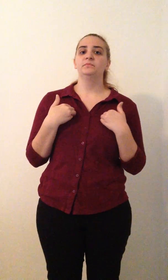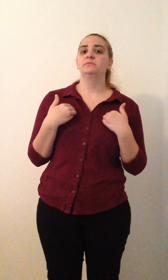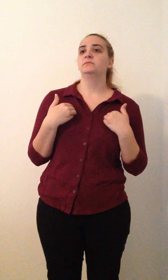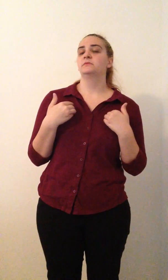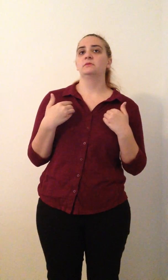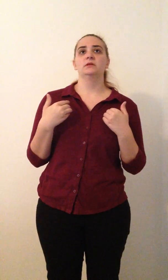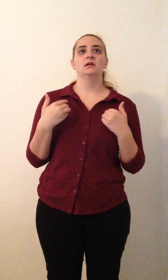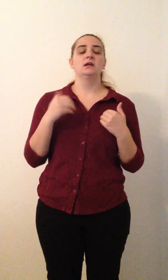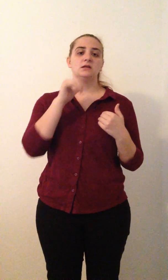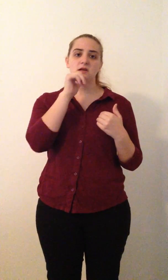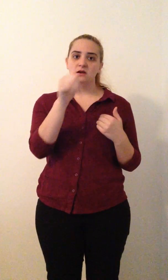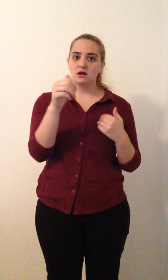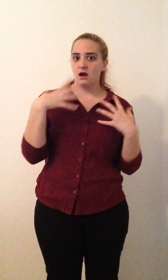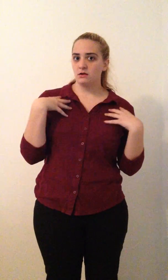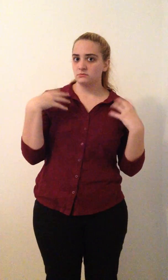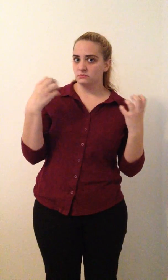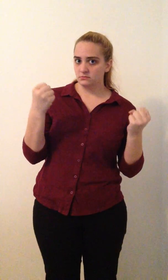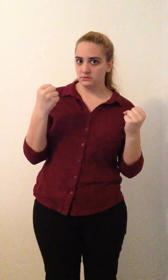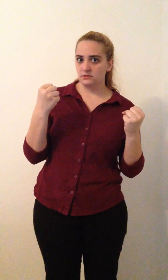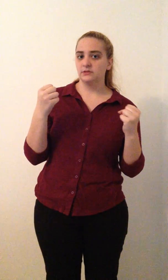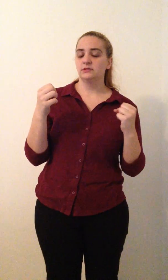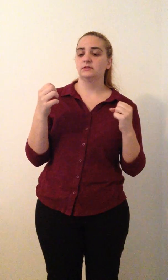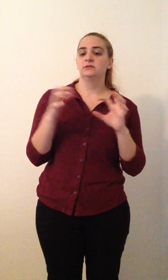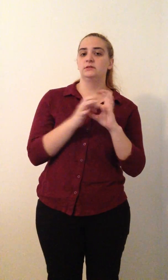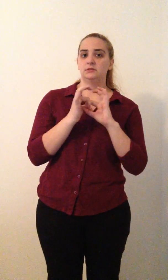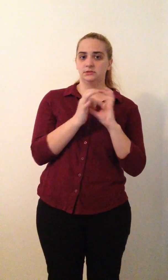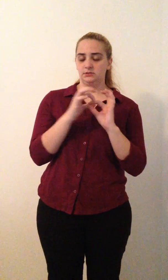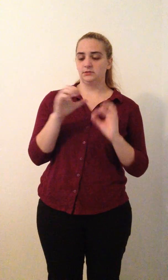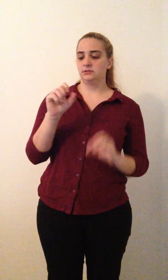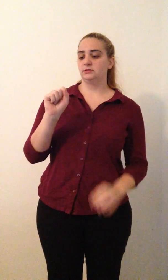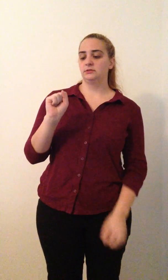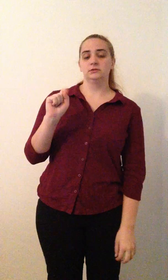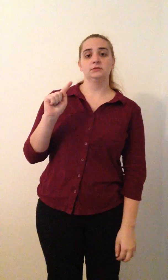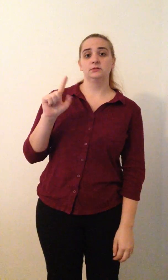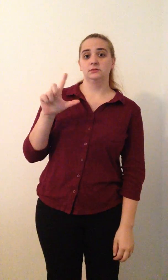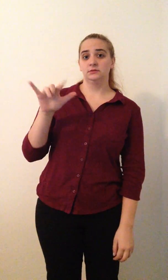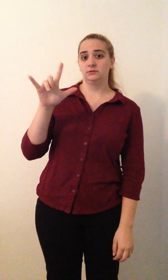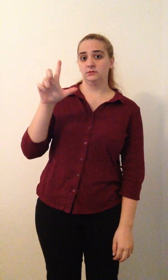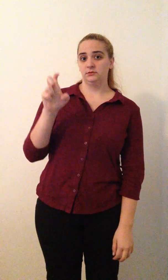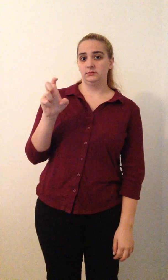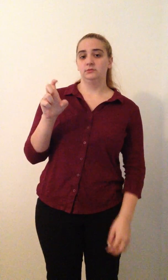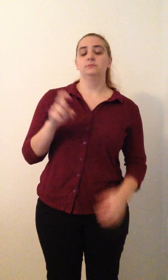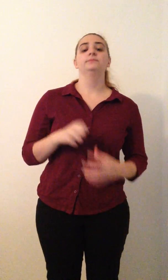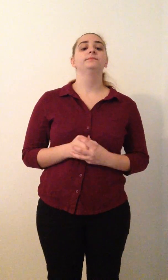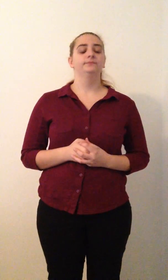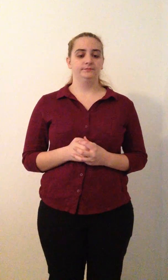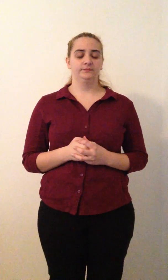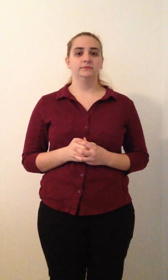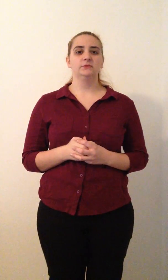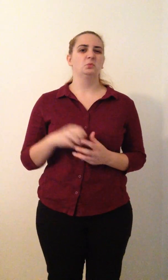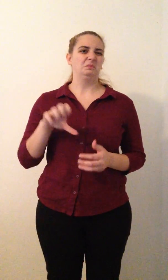Anxious and avoidant are the two primary ones. There's one called disorganized, but it's very rare, so I'm not even going to go into it